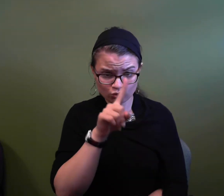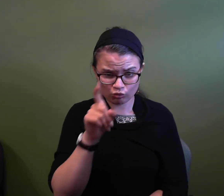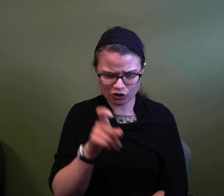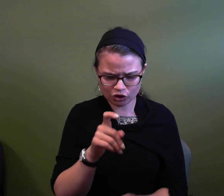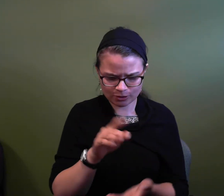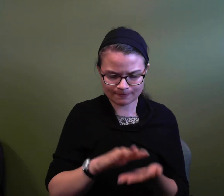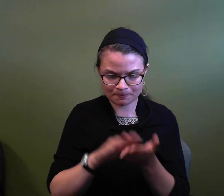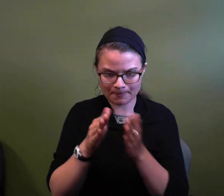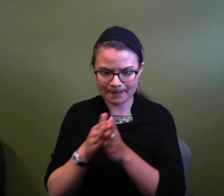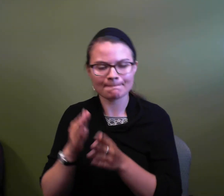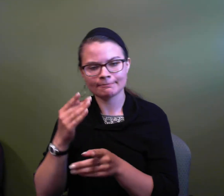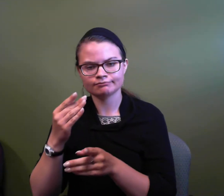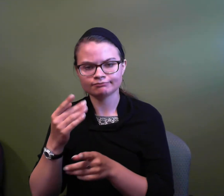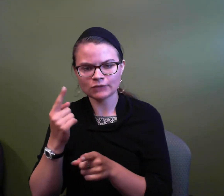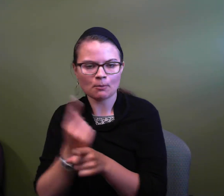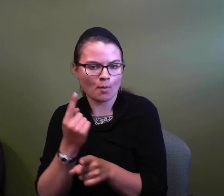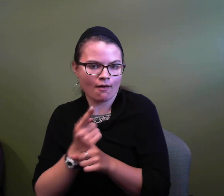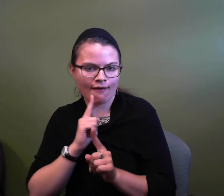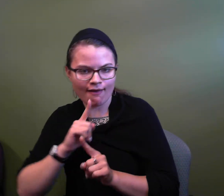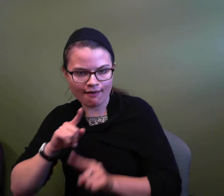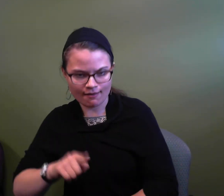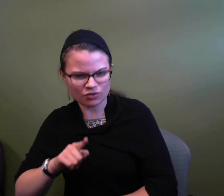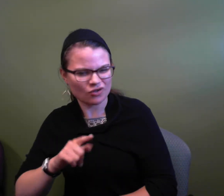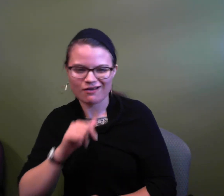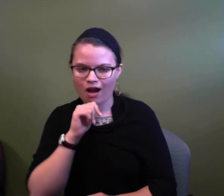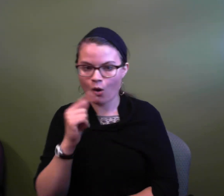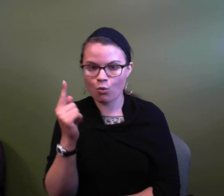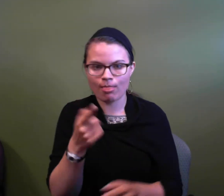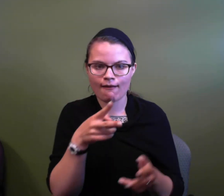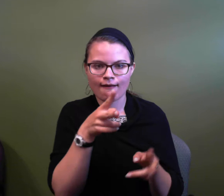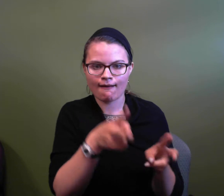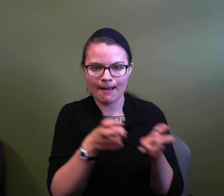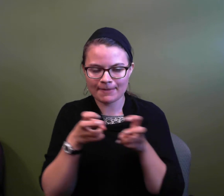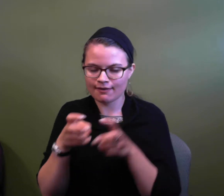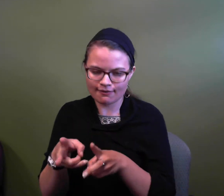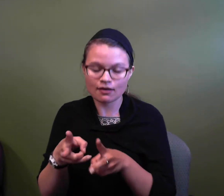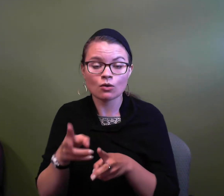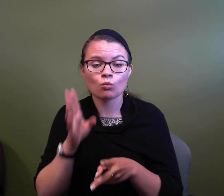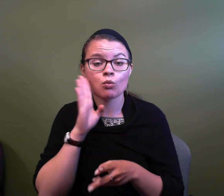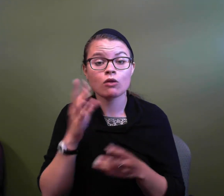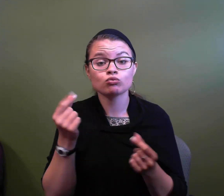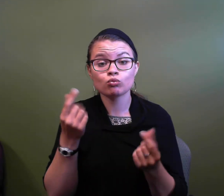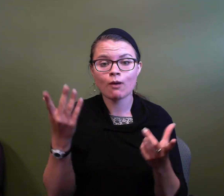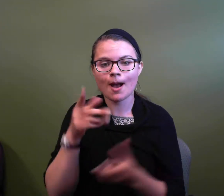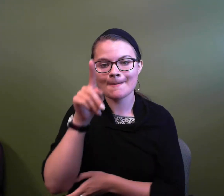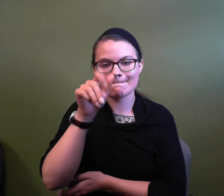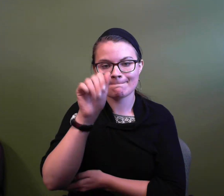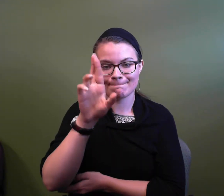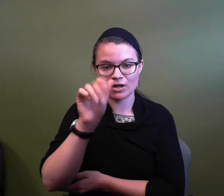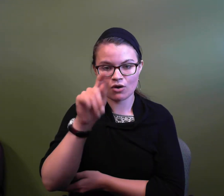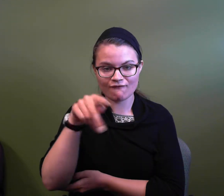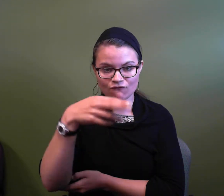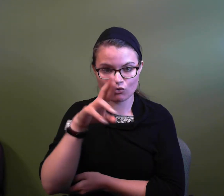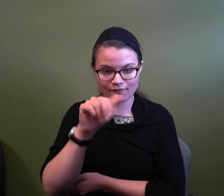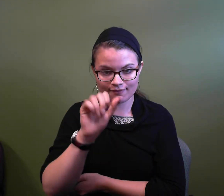the question is we are going to paraphrase. So the word here is paraphrase. This might be a new word for